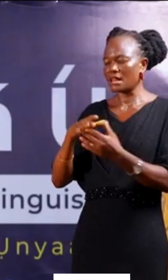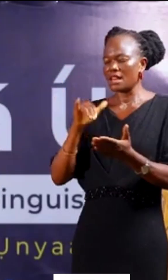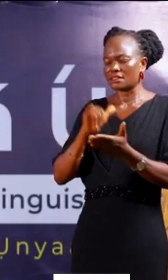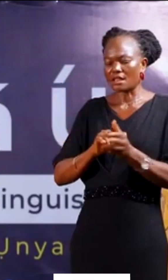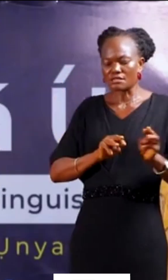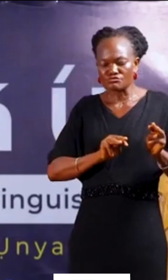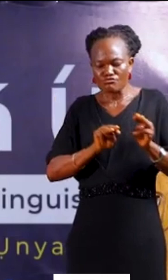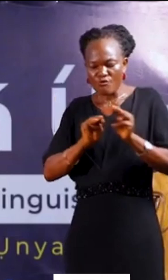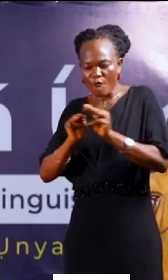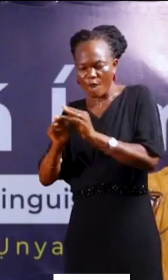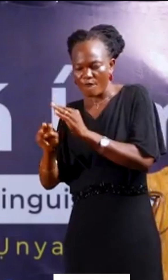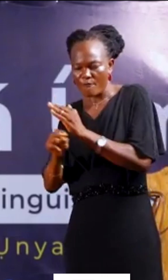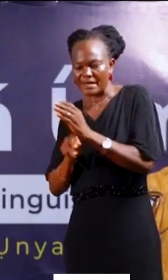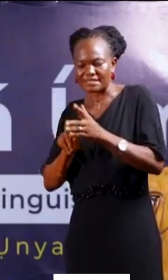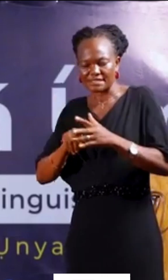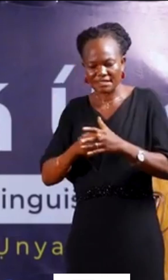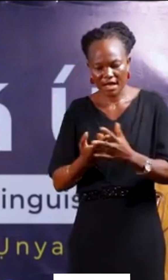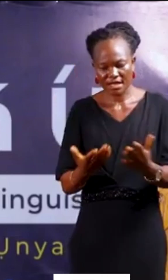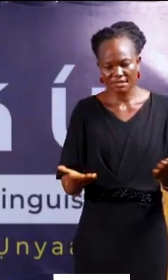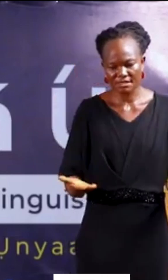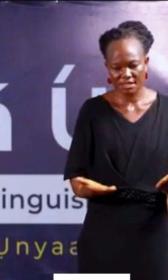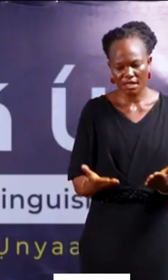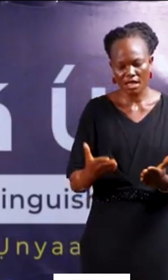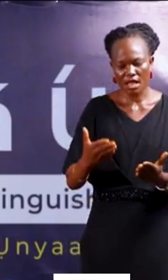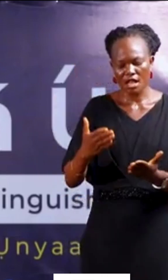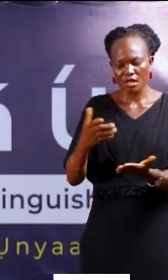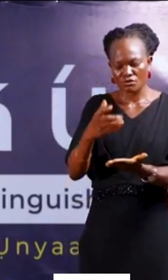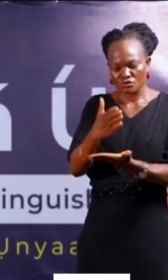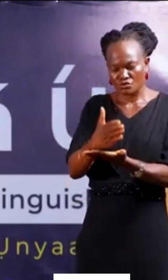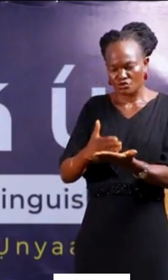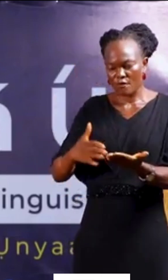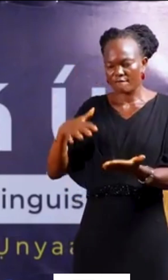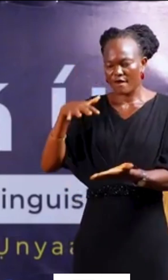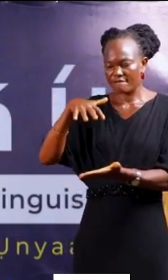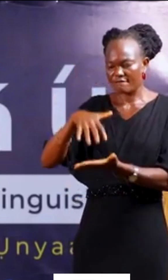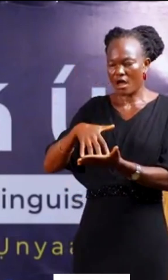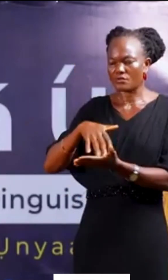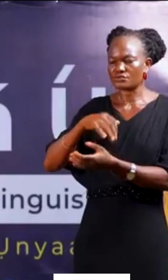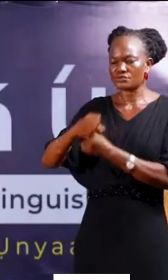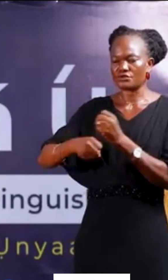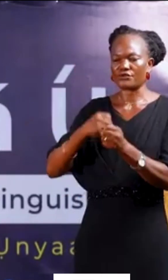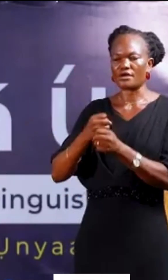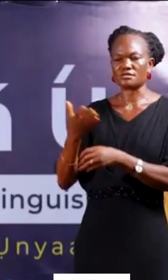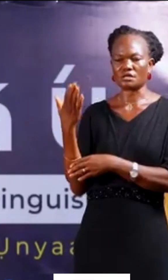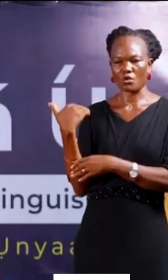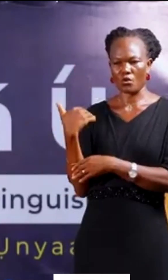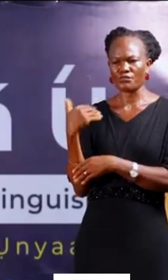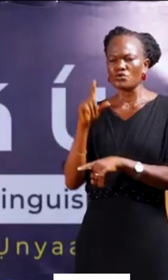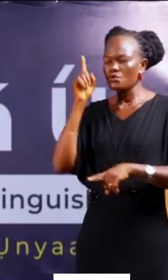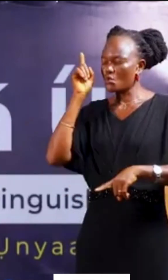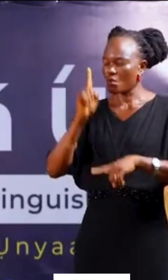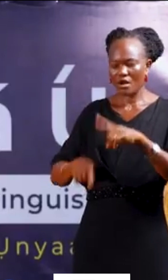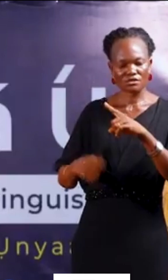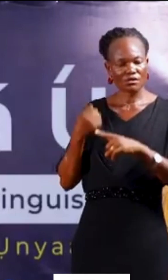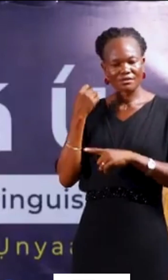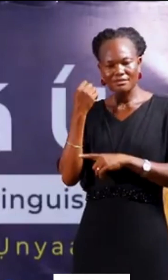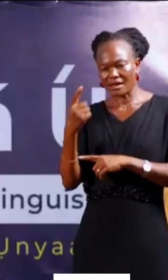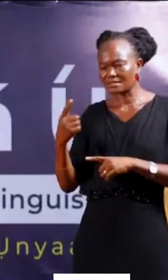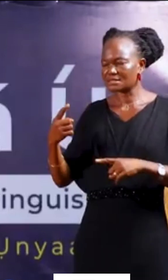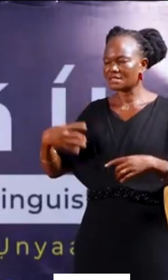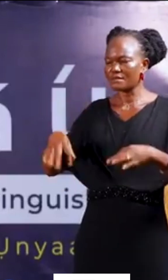migration pattern began here some 5,000 years ago. So we can't understand the making of sub-Saharan